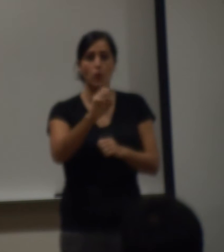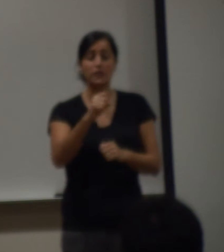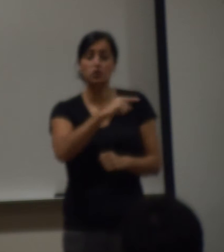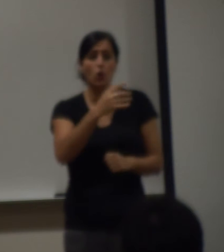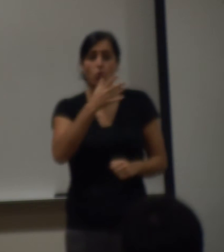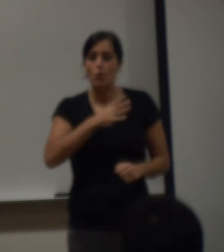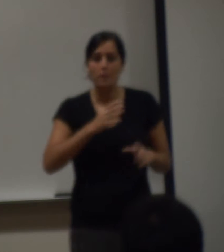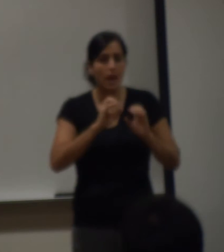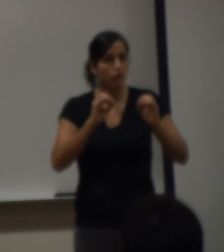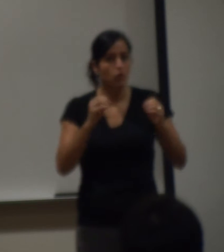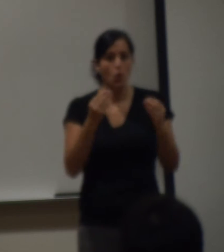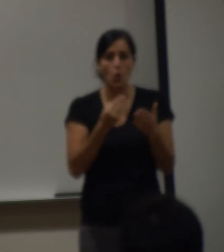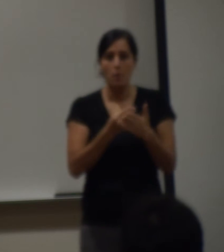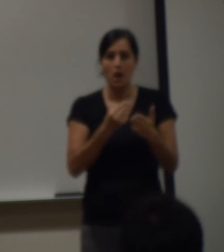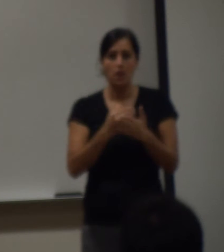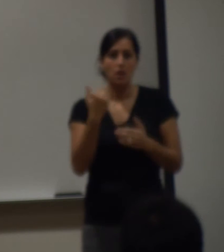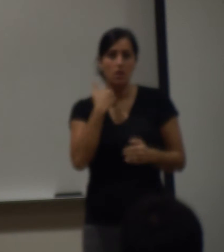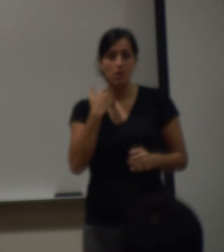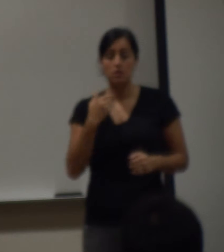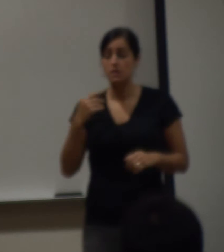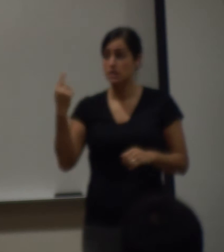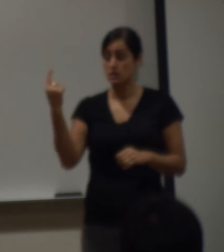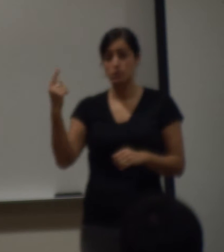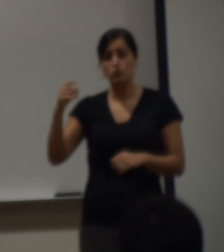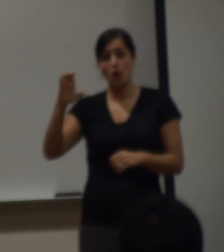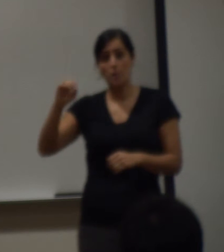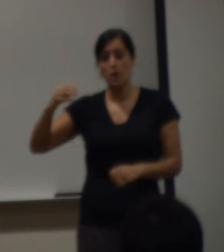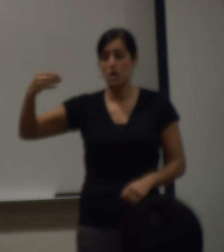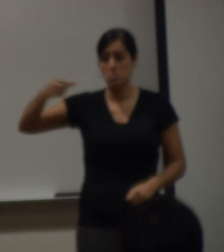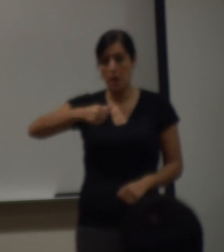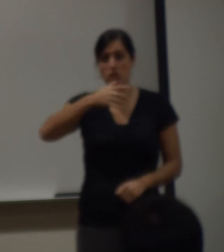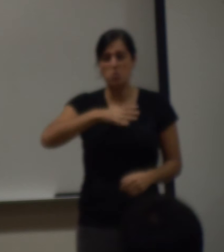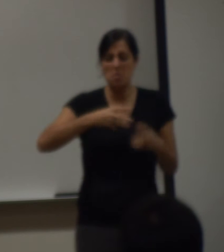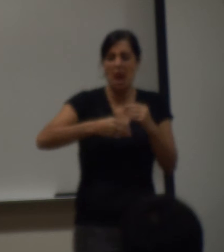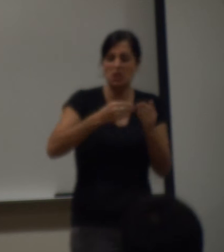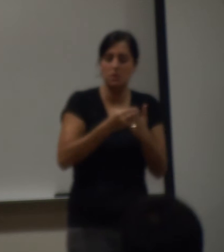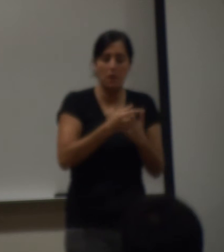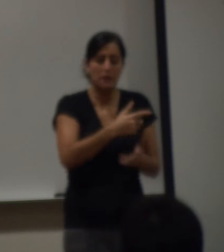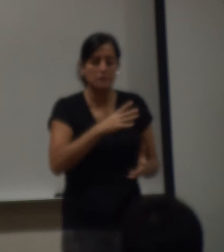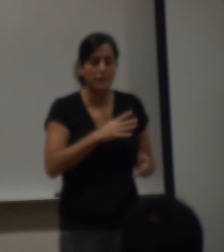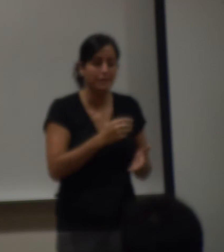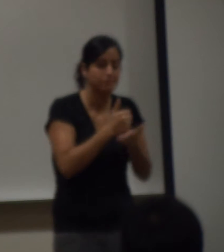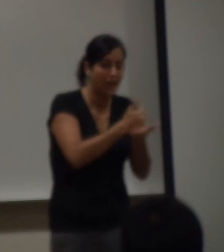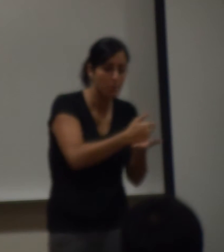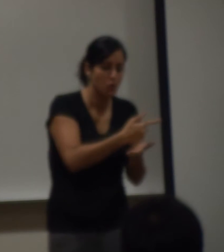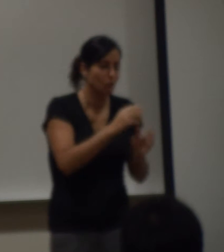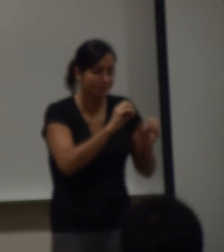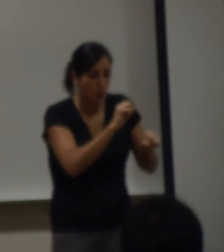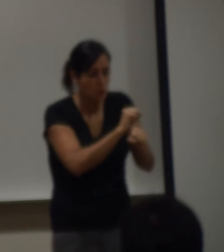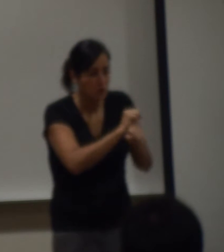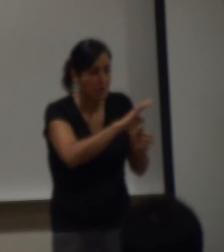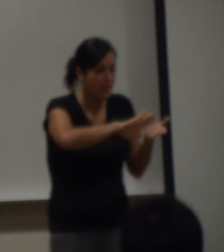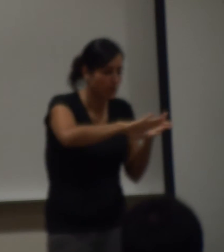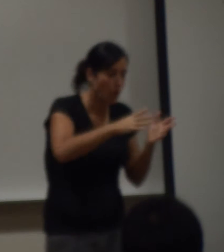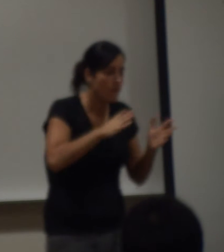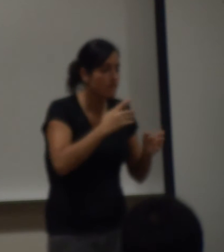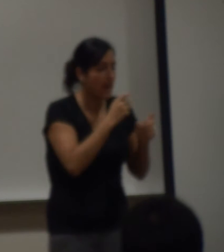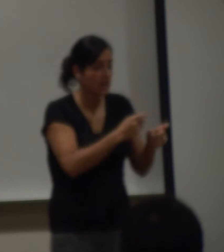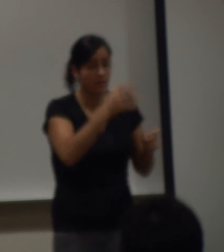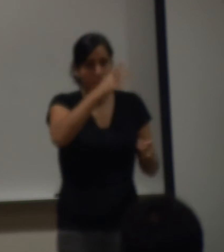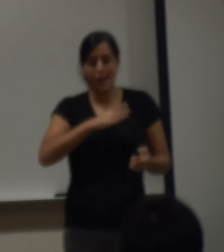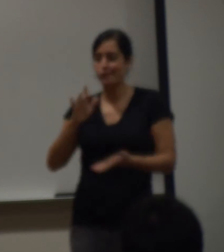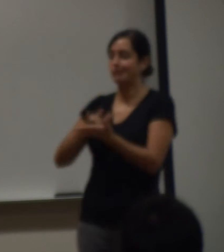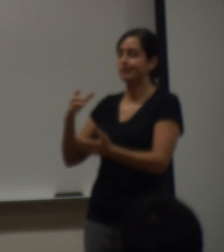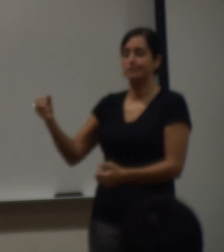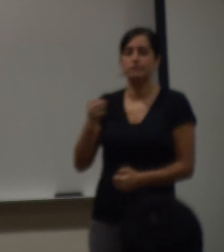a direct relationship between the activities of a multinational company